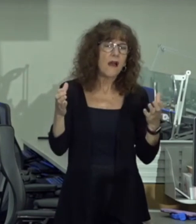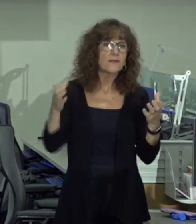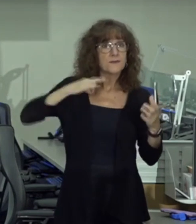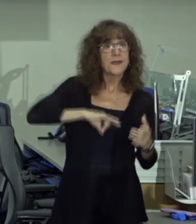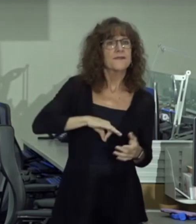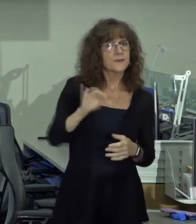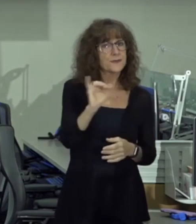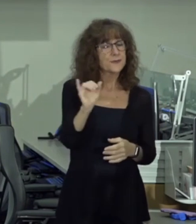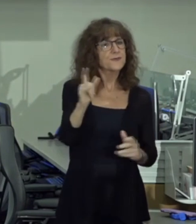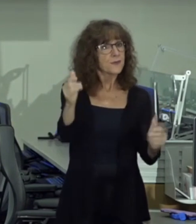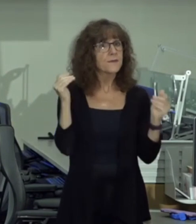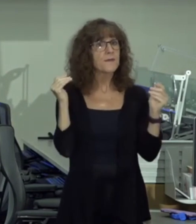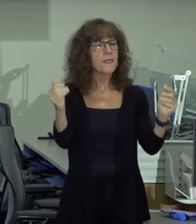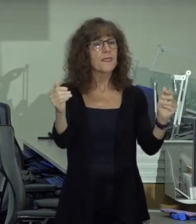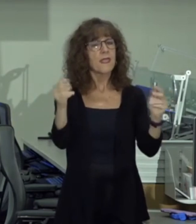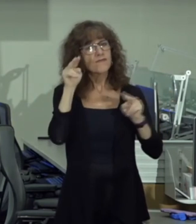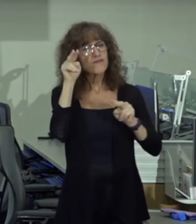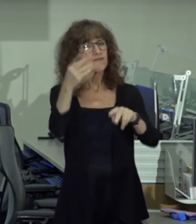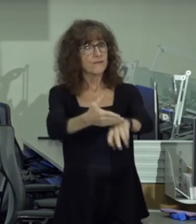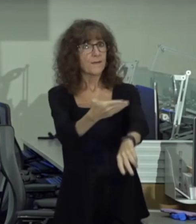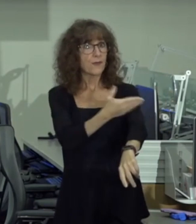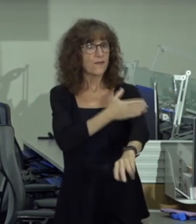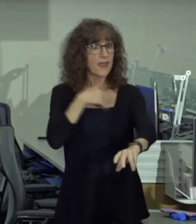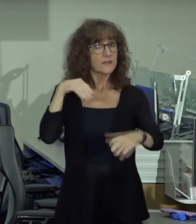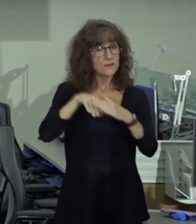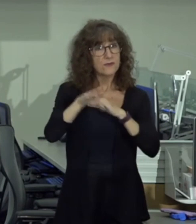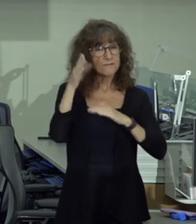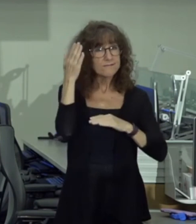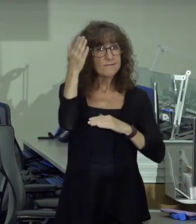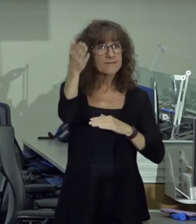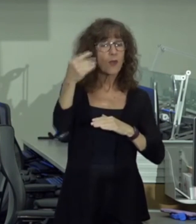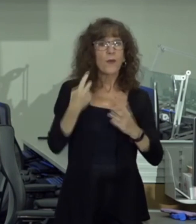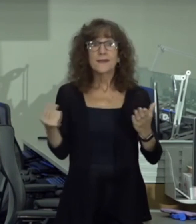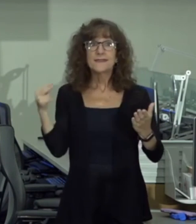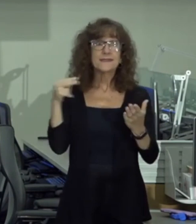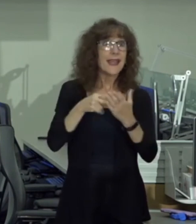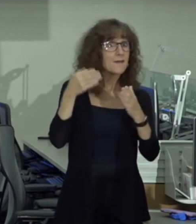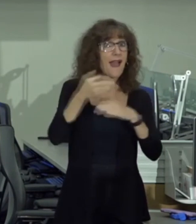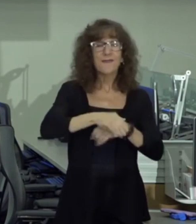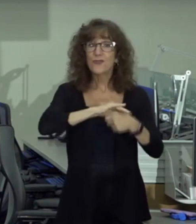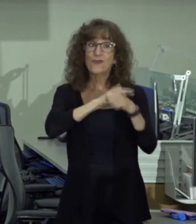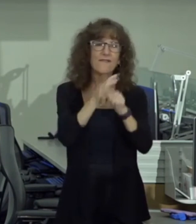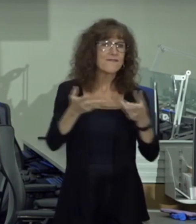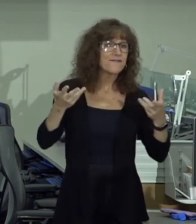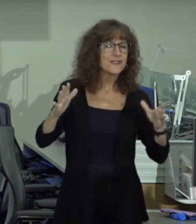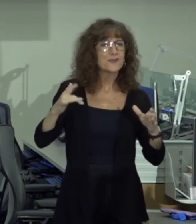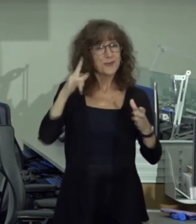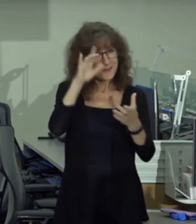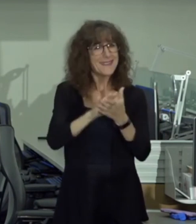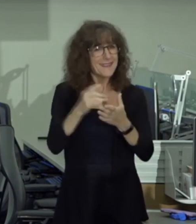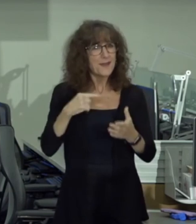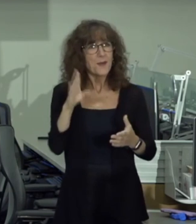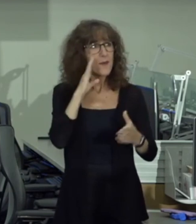gain. And so we're moving forward with a look toward improving as we go into the future, that when we stand up after the coronavirus, we believe that we're going